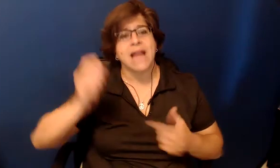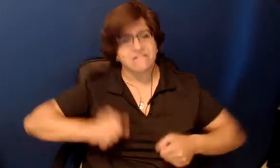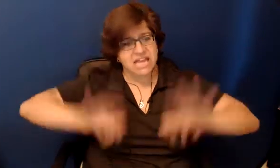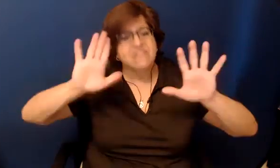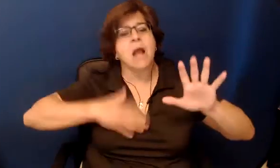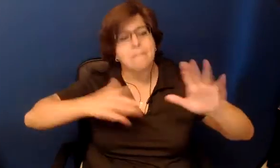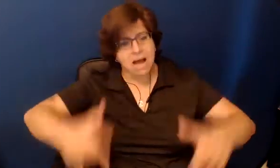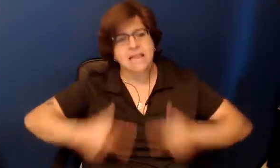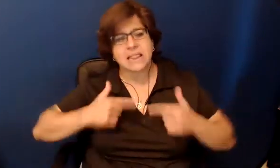to undo it.